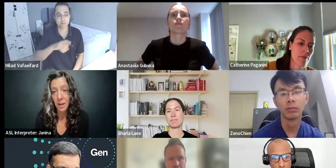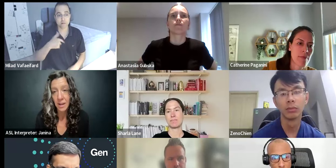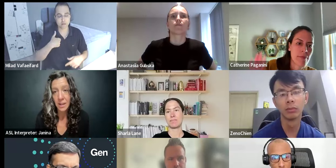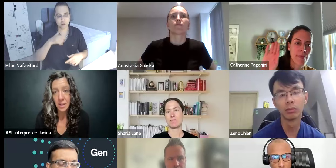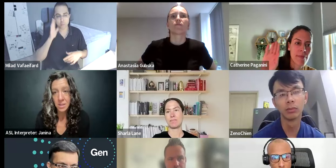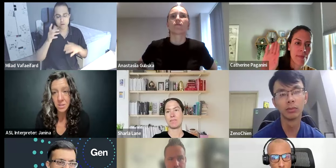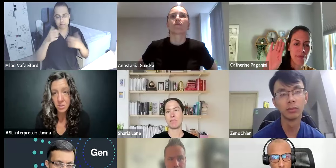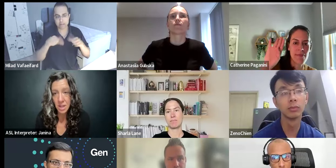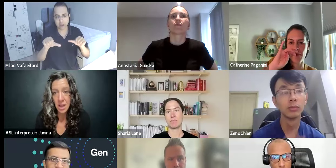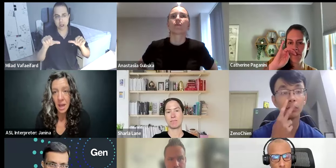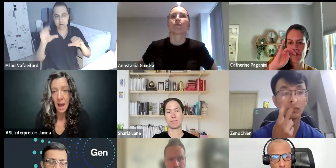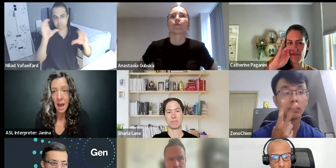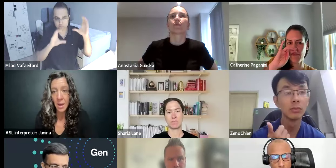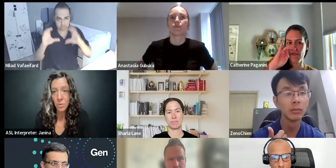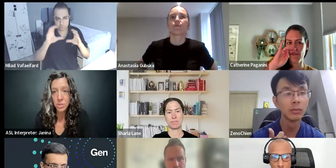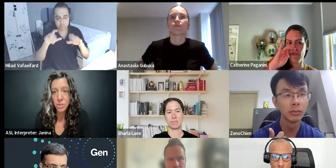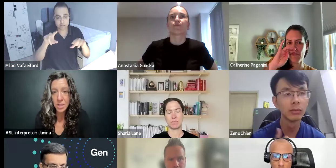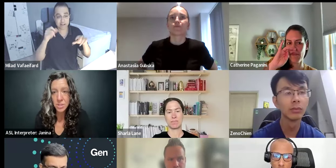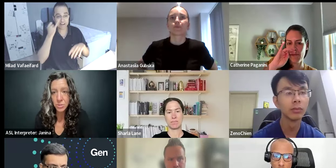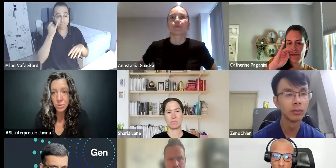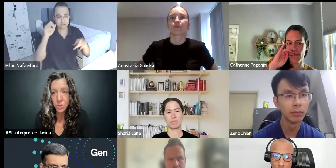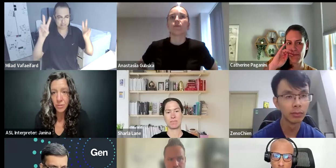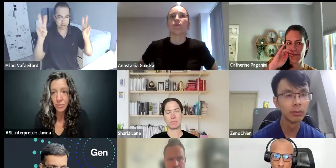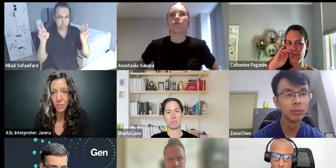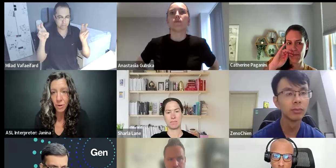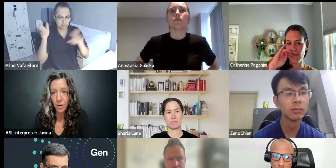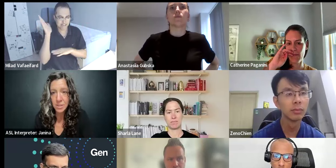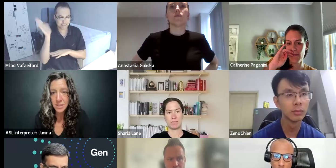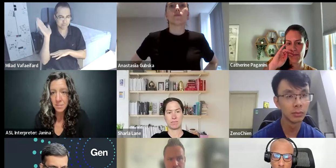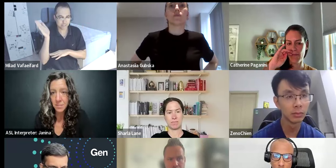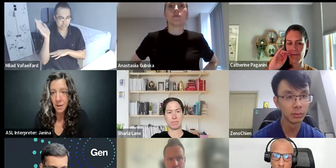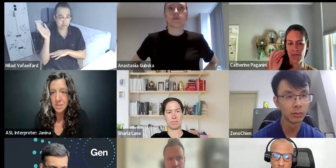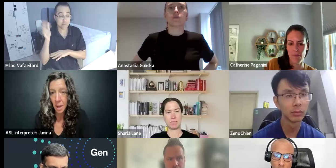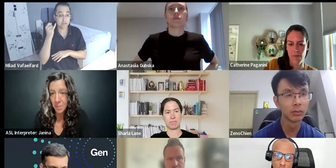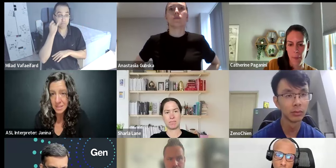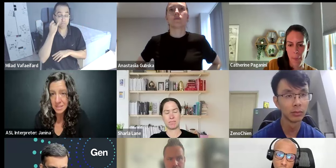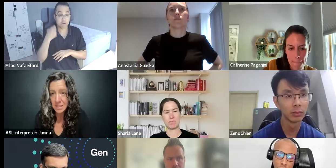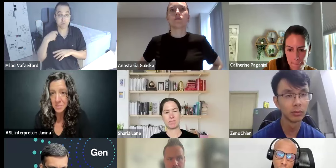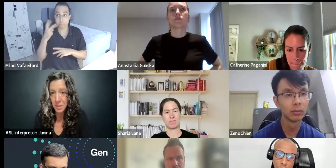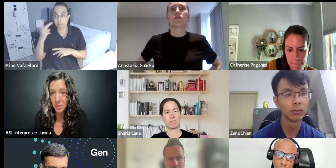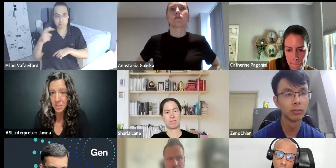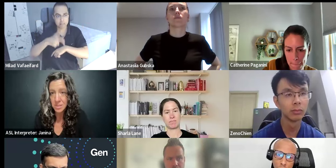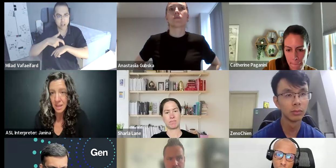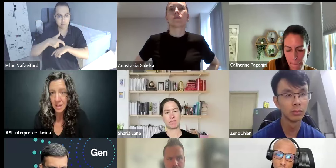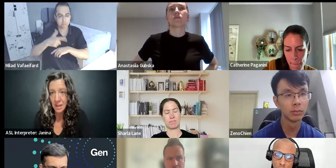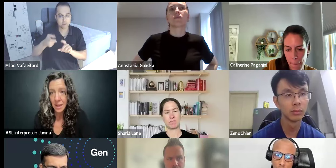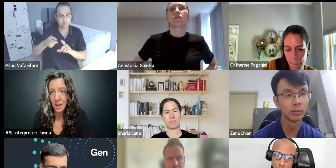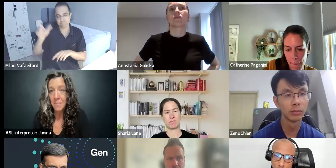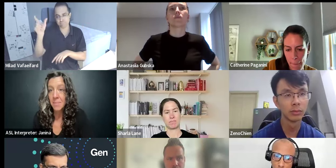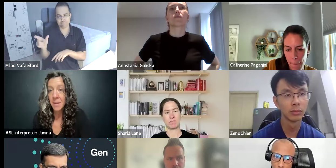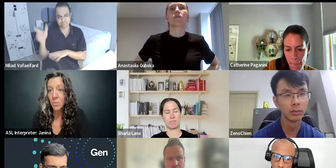But you're right. Zeno Chin, I will try to look for some topics and speakers